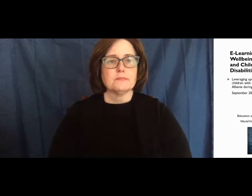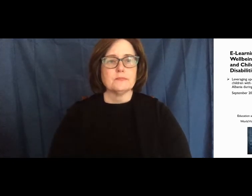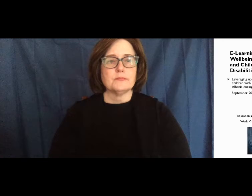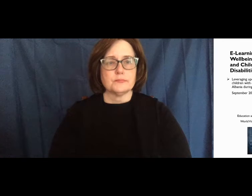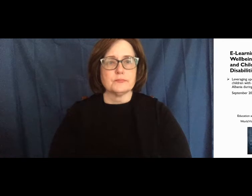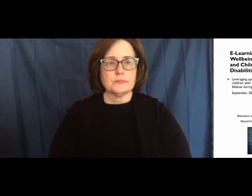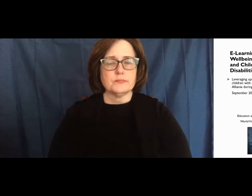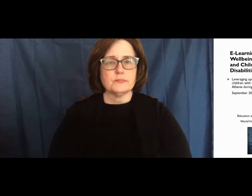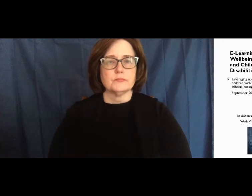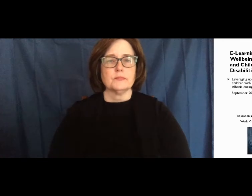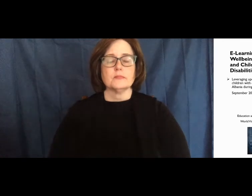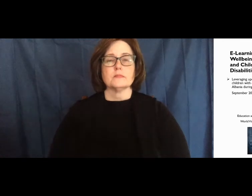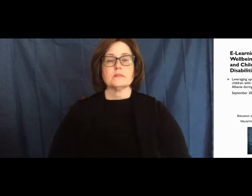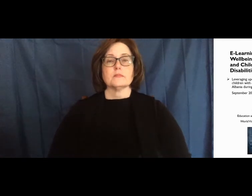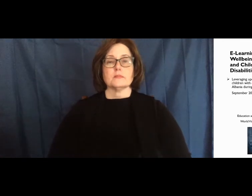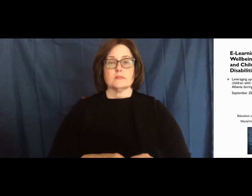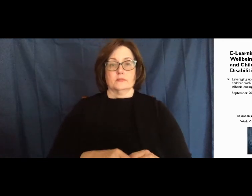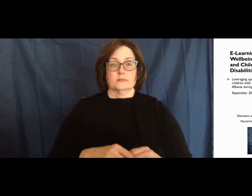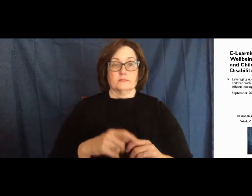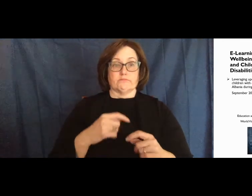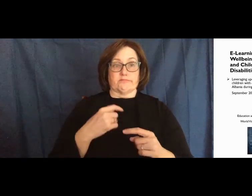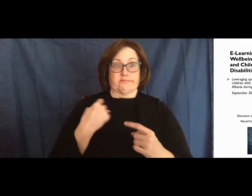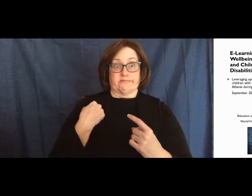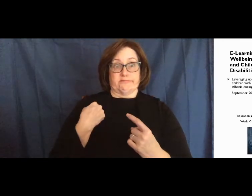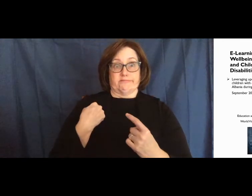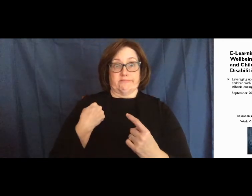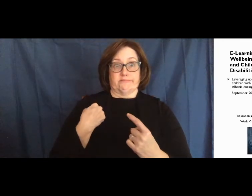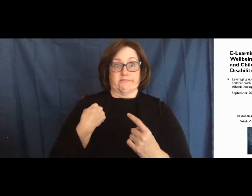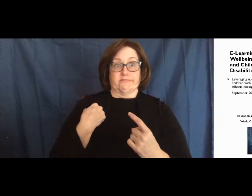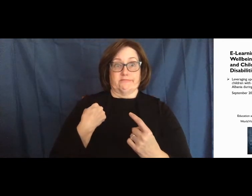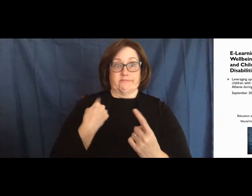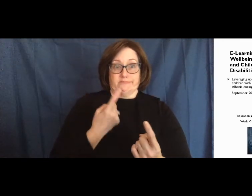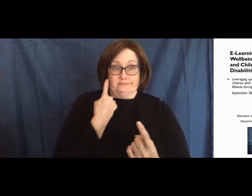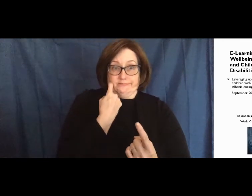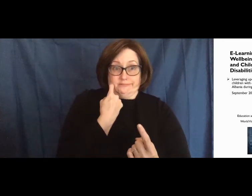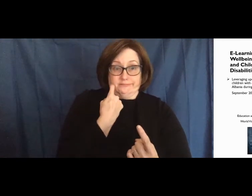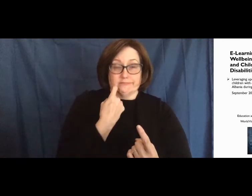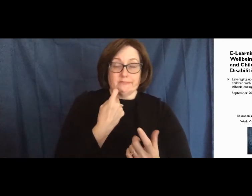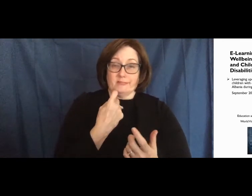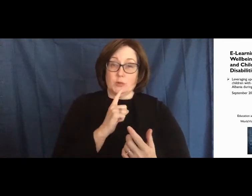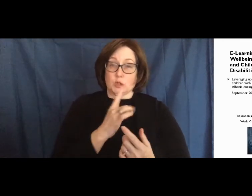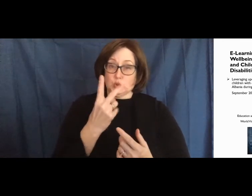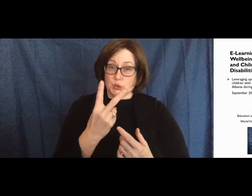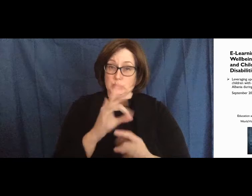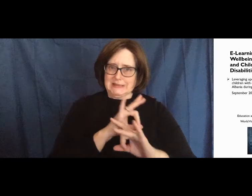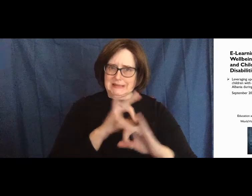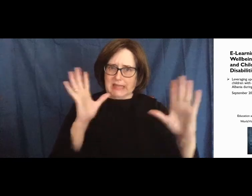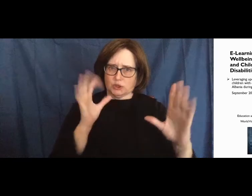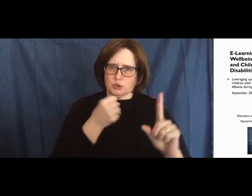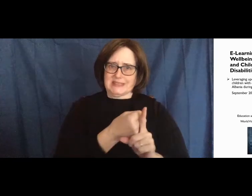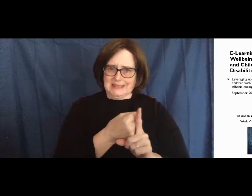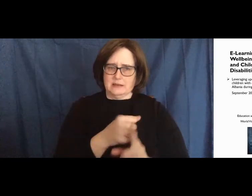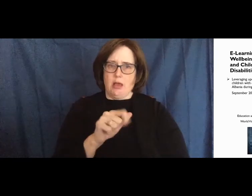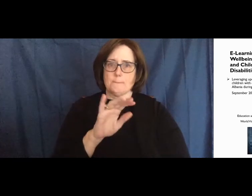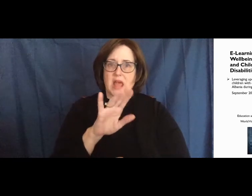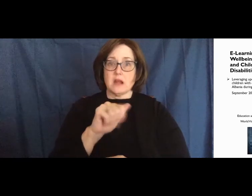So during this last period of time, Albania has been hit by two disasters. Actually, last November,